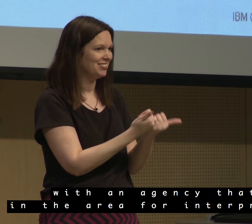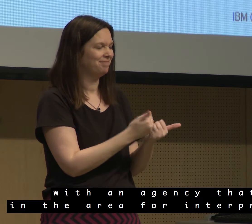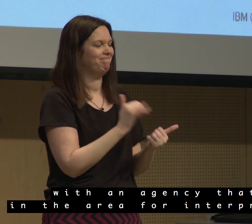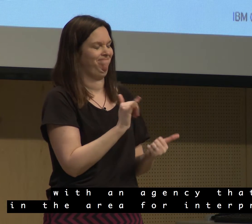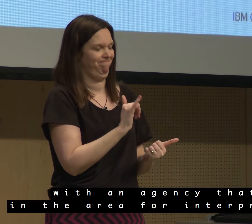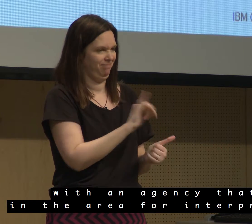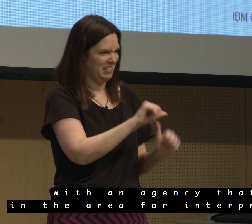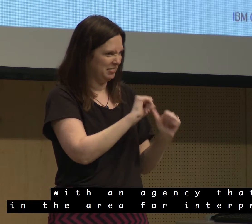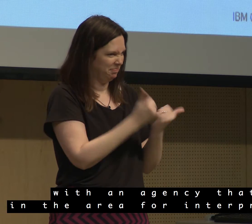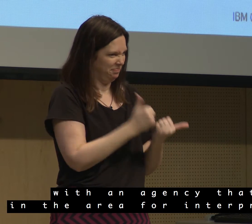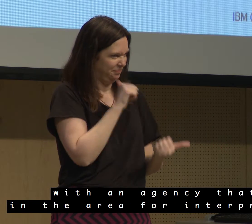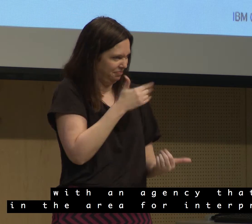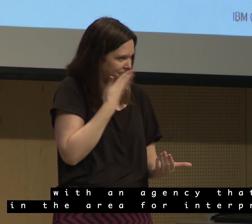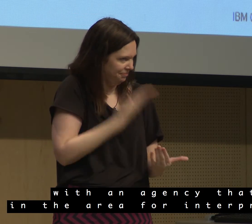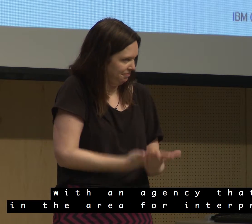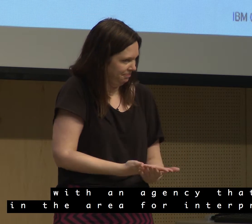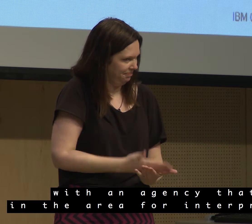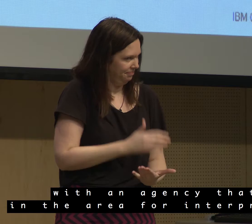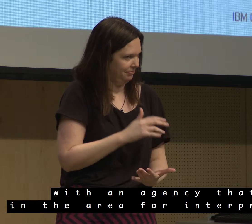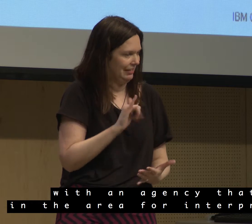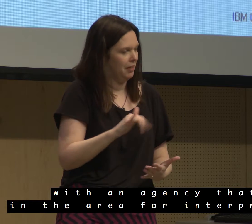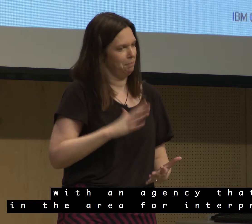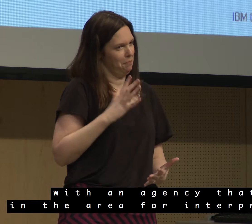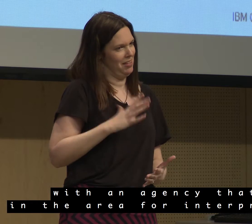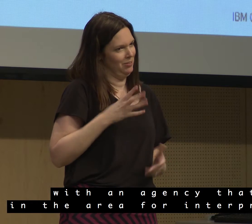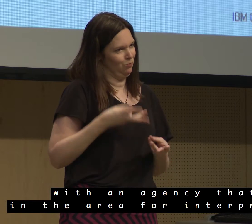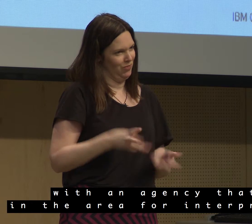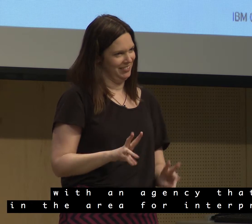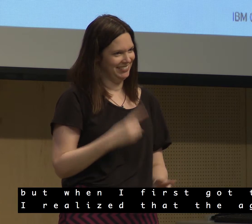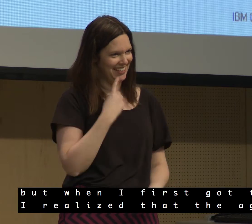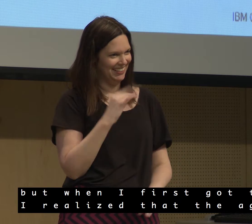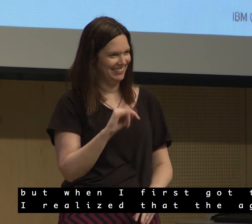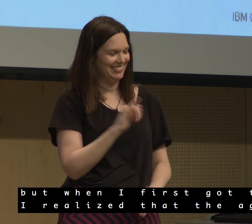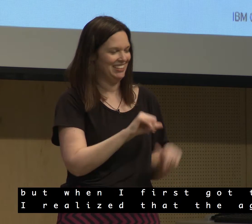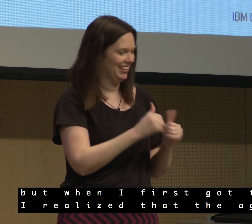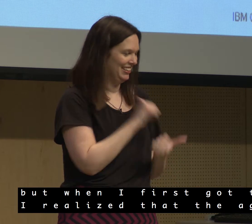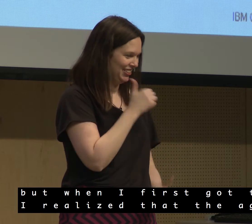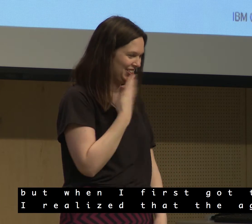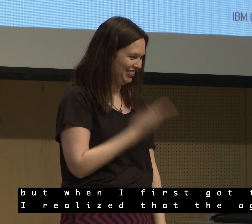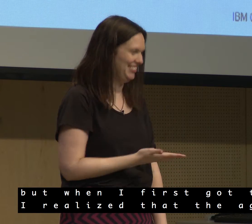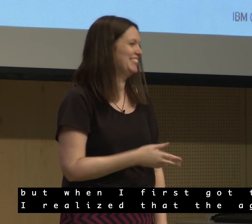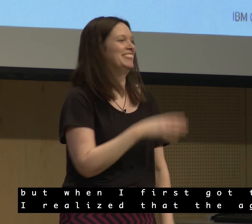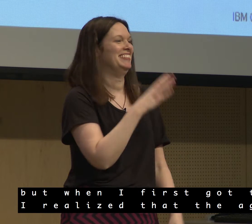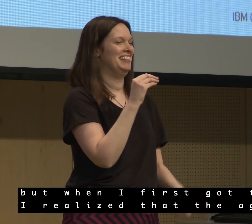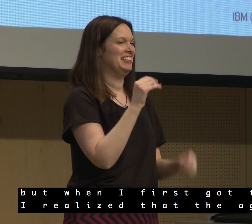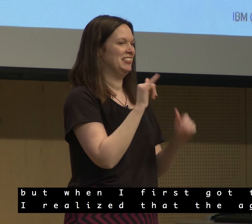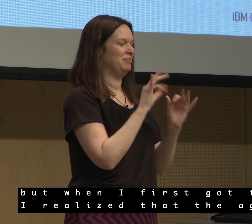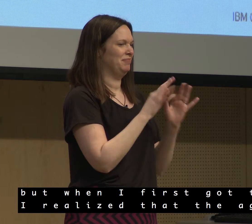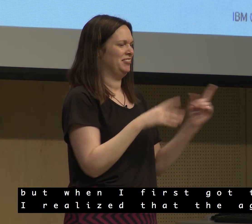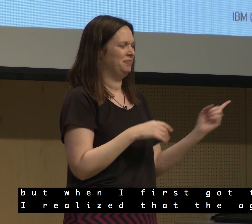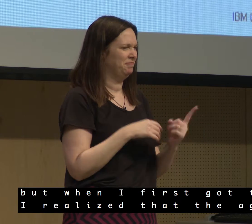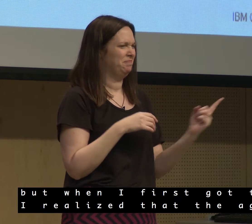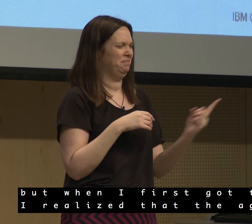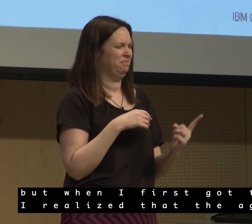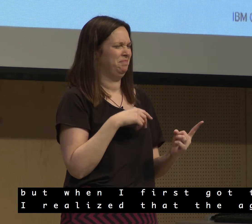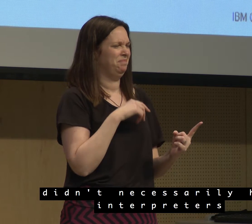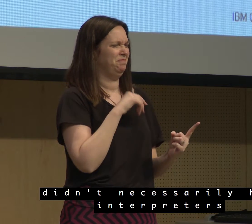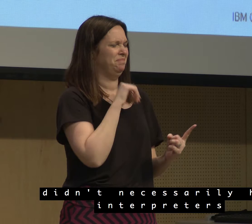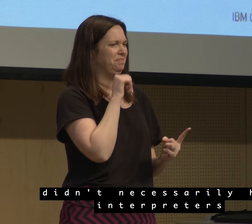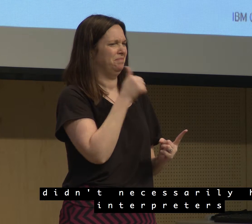with an agency that's in the area for interpreters. But when I first got there, I realized that the agency